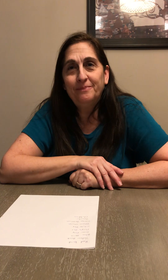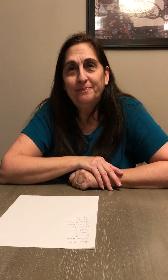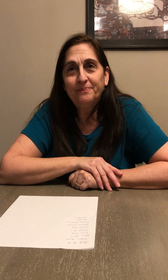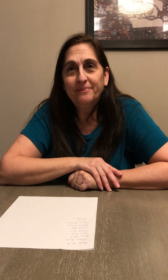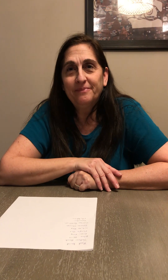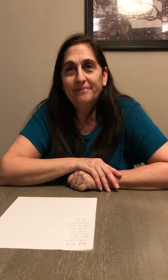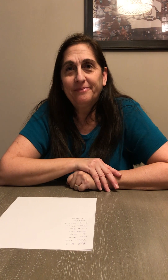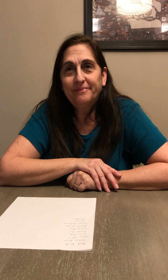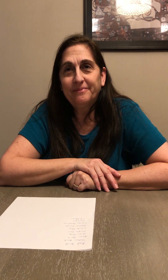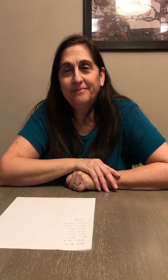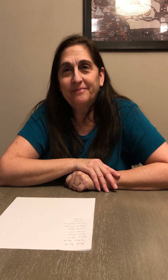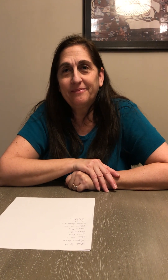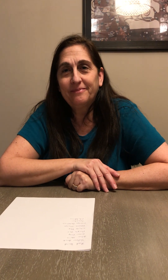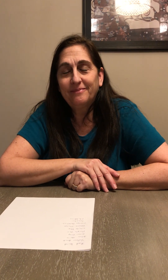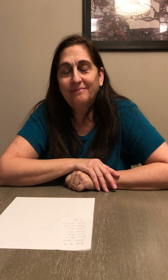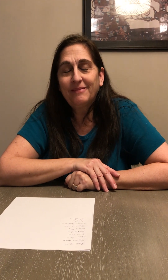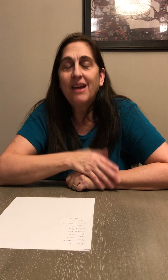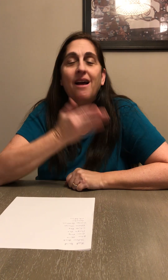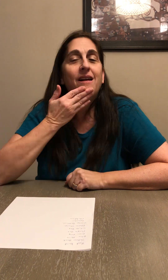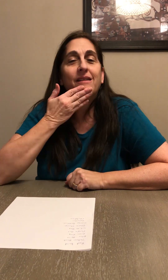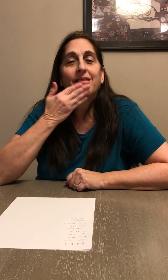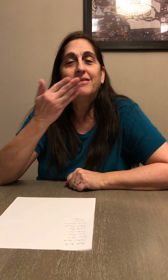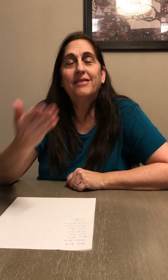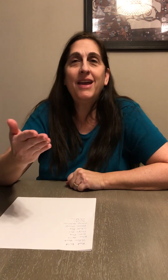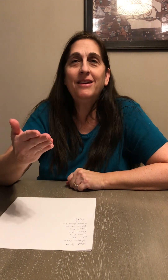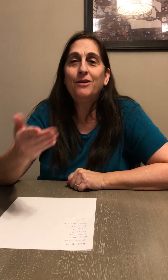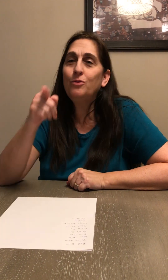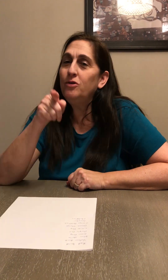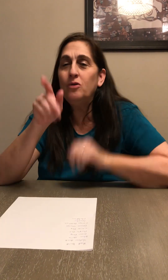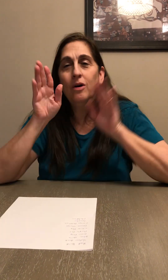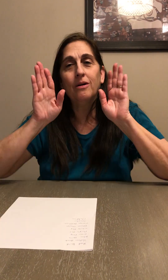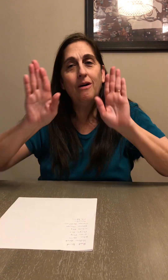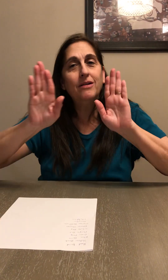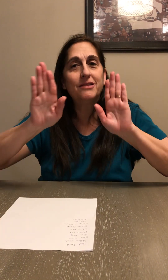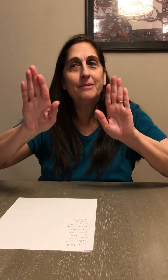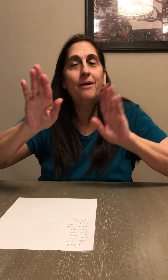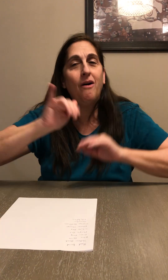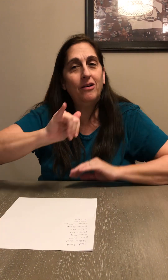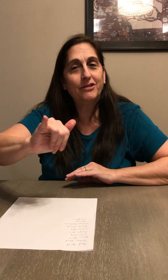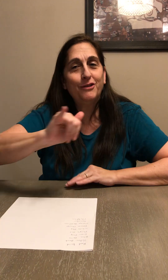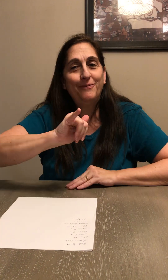You're awesome. Thanks, Mrs. Guryn. Thank you. You are awesome also.